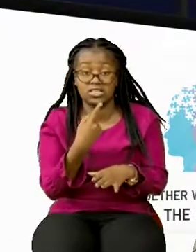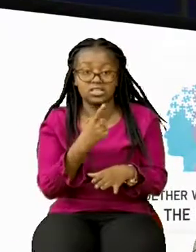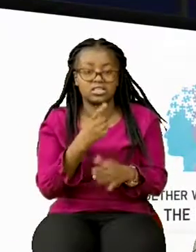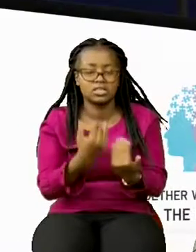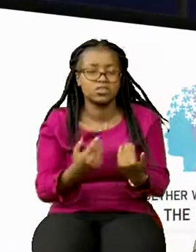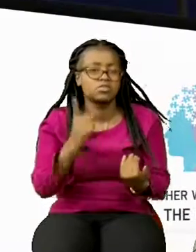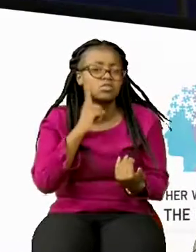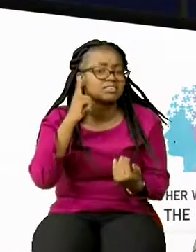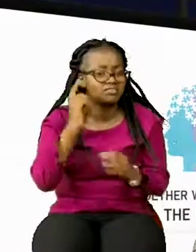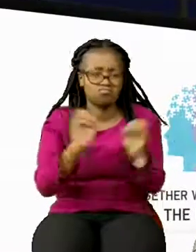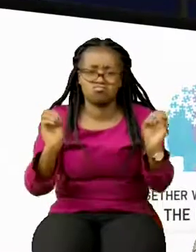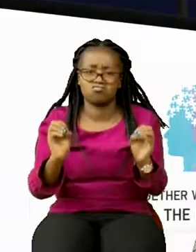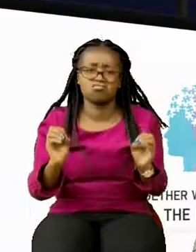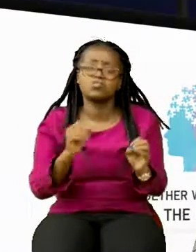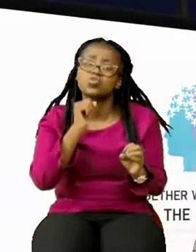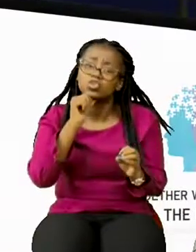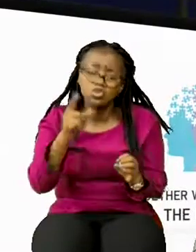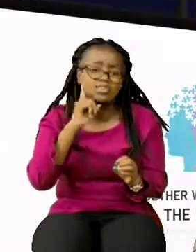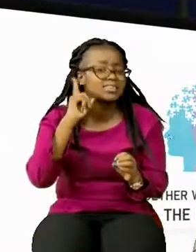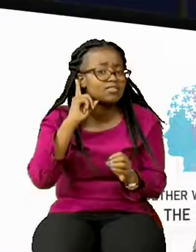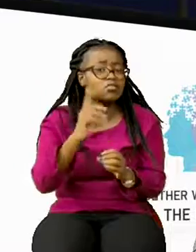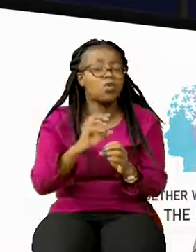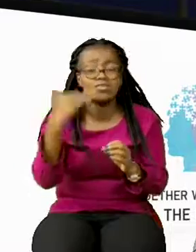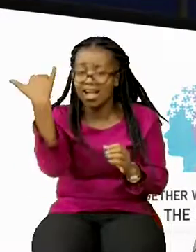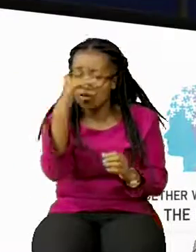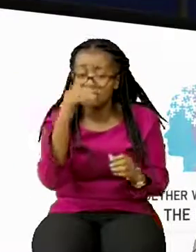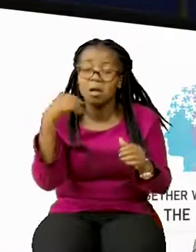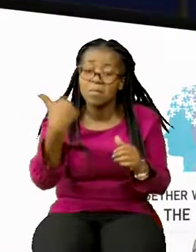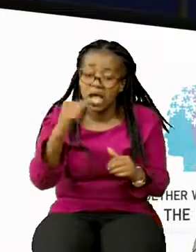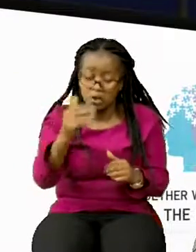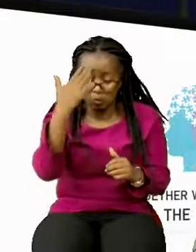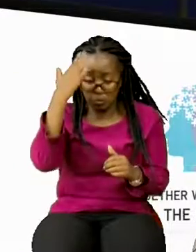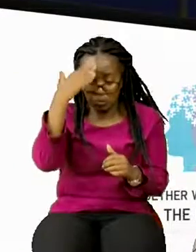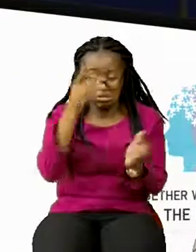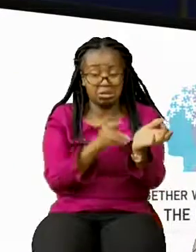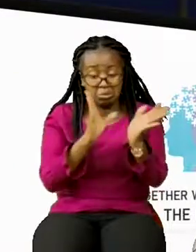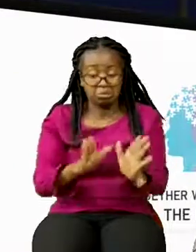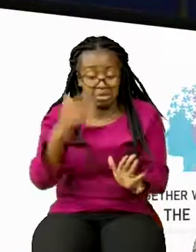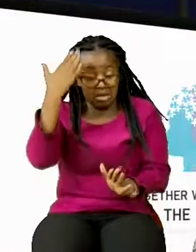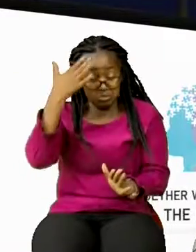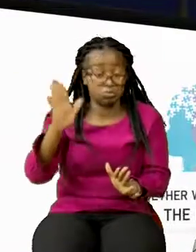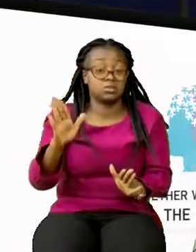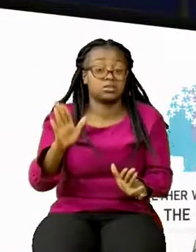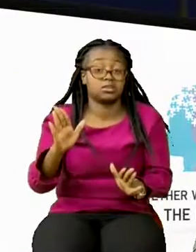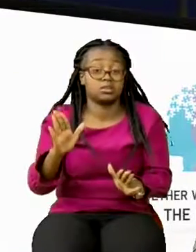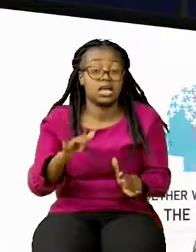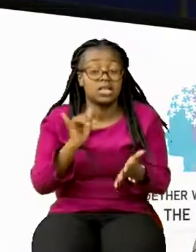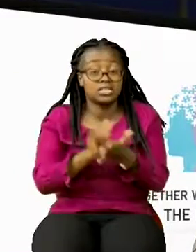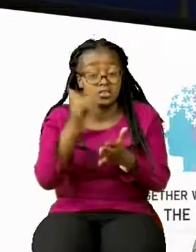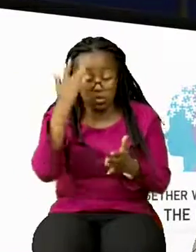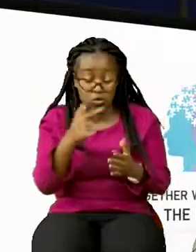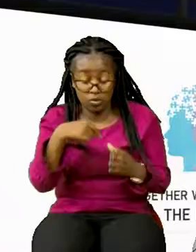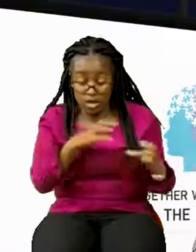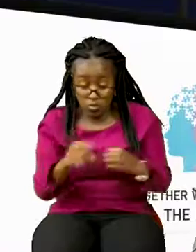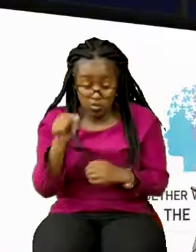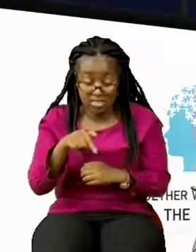and the child was okay. It was just autism that had not been intervened in time nor diagnosed. So that is why we're doing